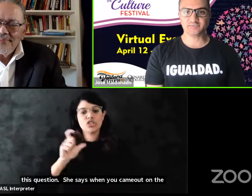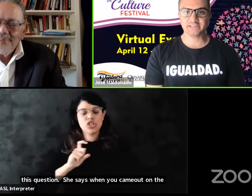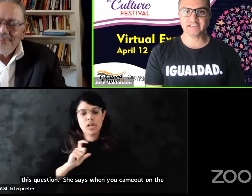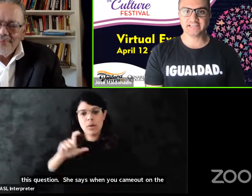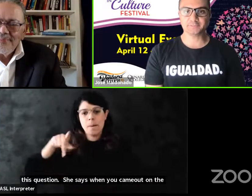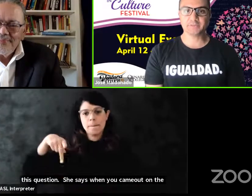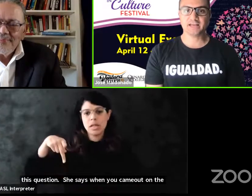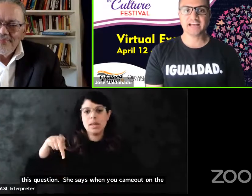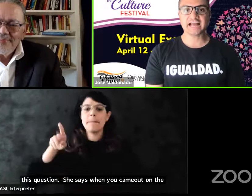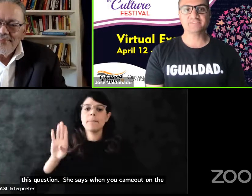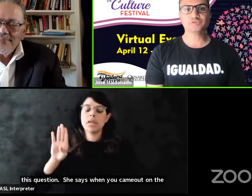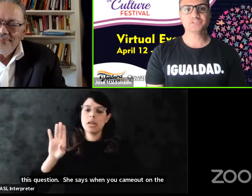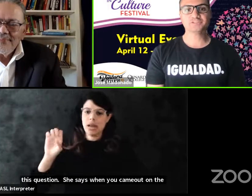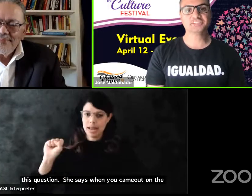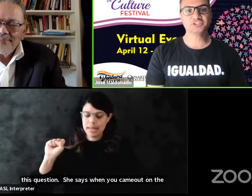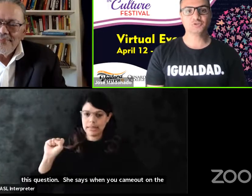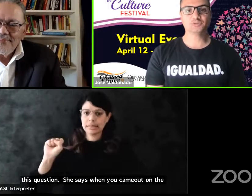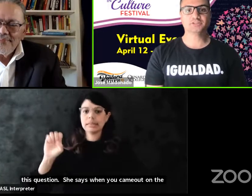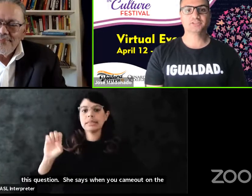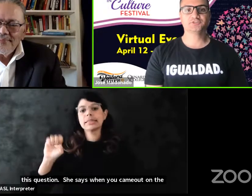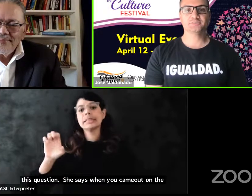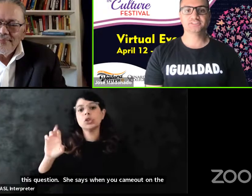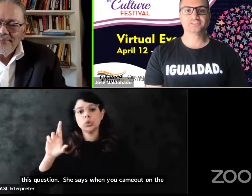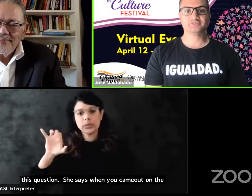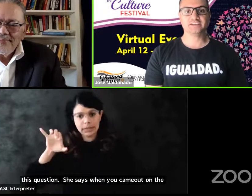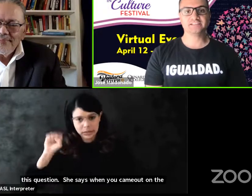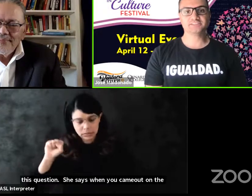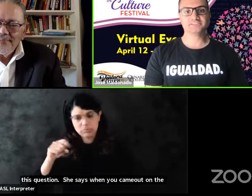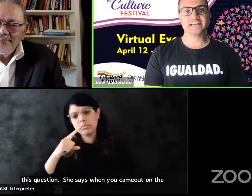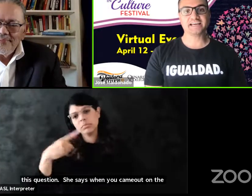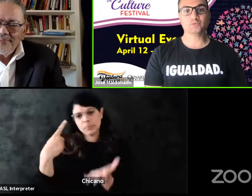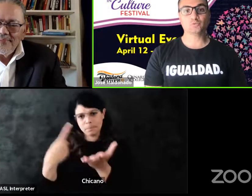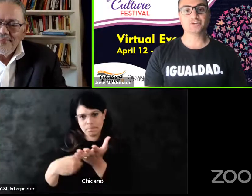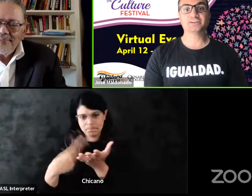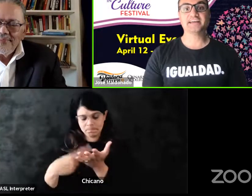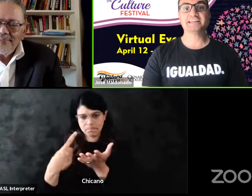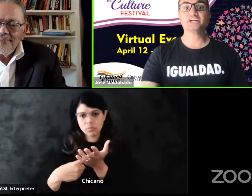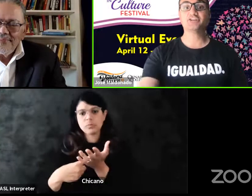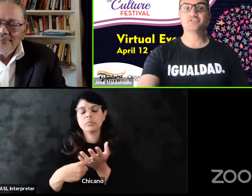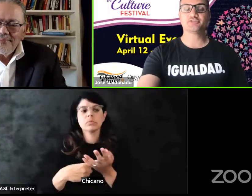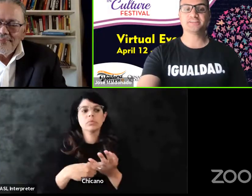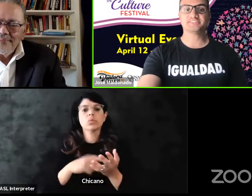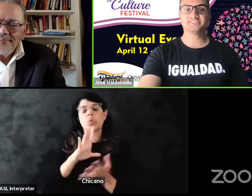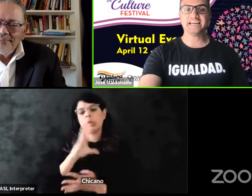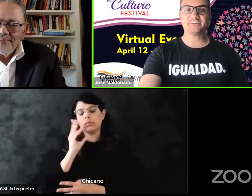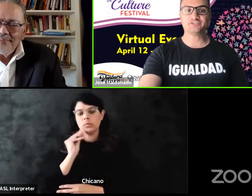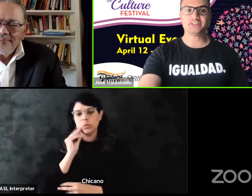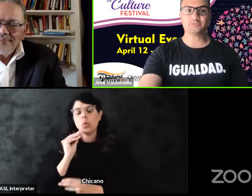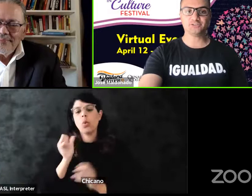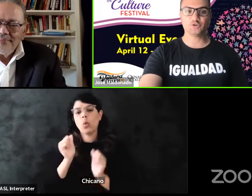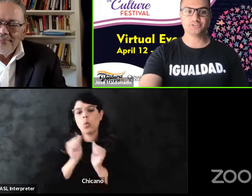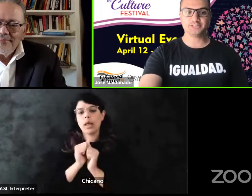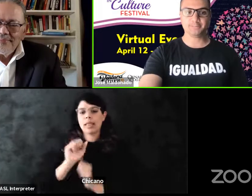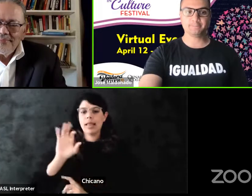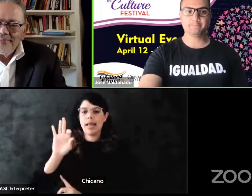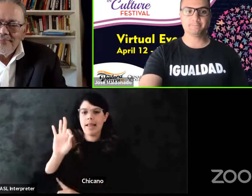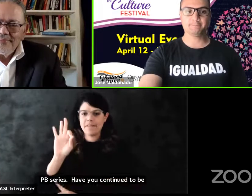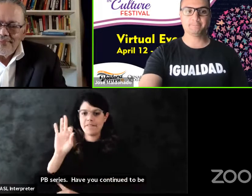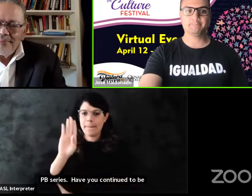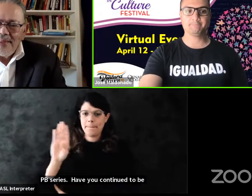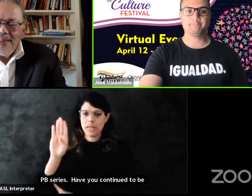the FBI. Have you continued to be surveillanced, and were there any other threats after that